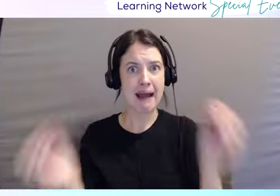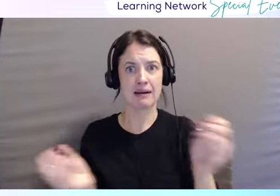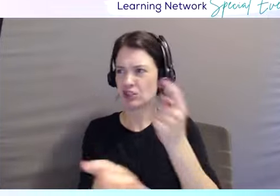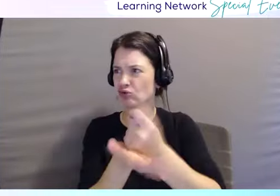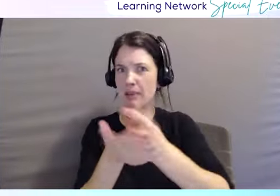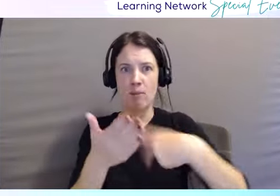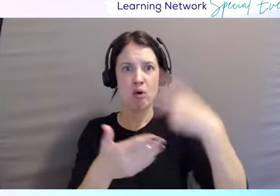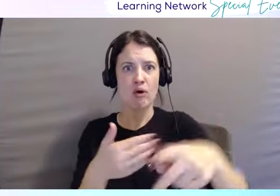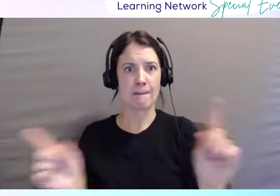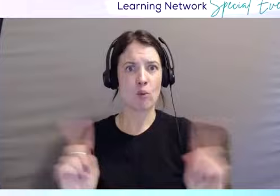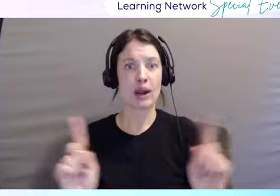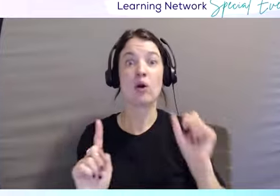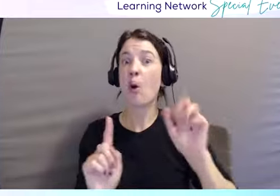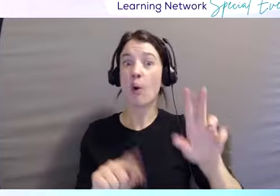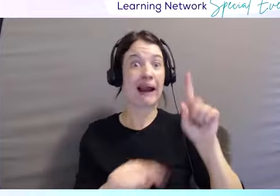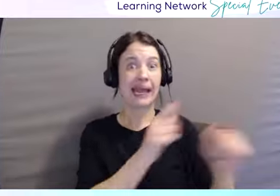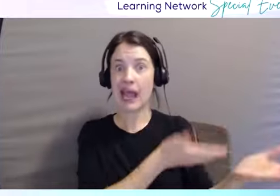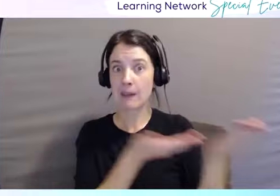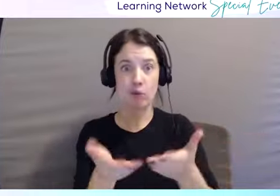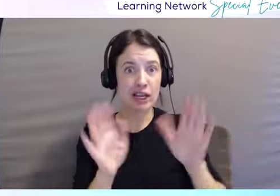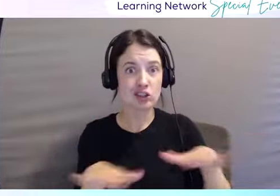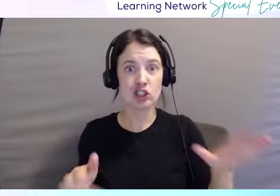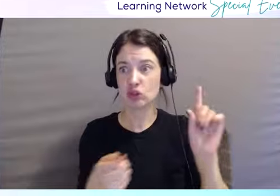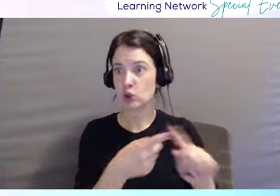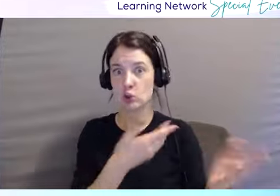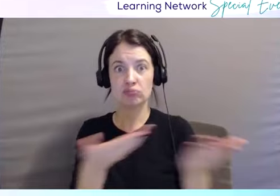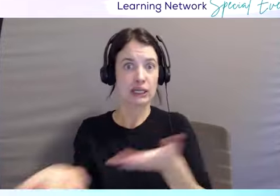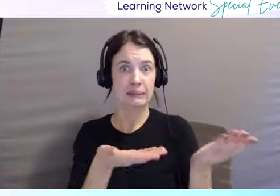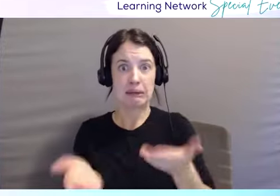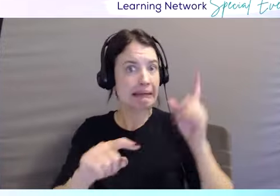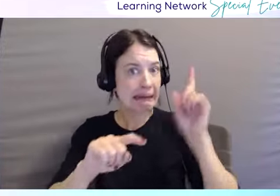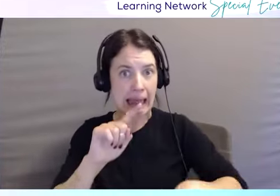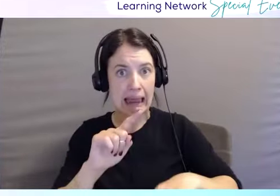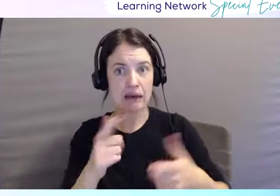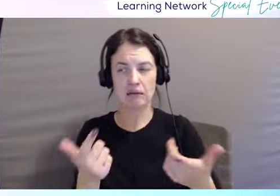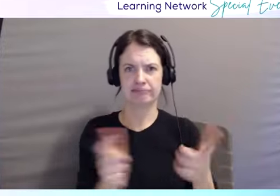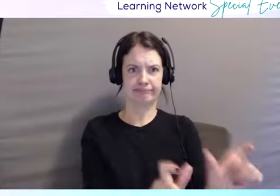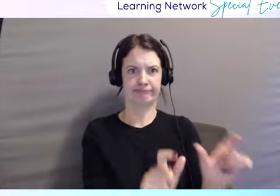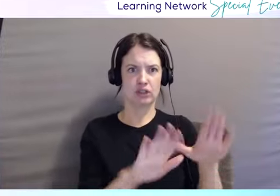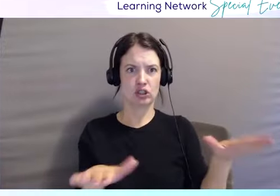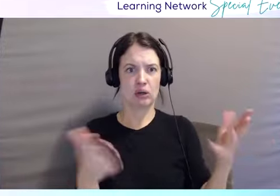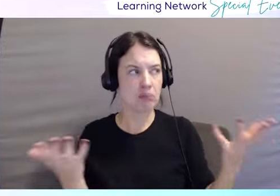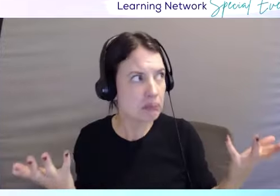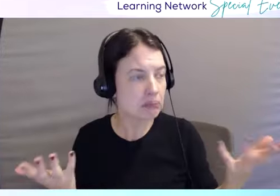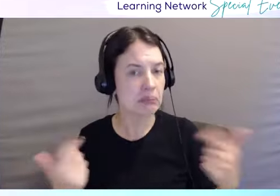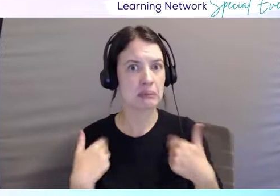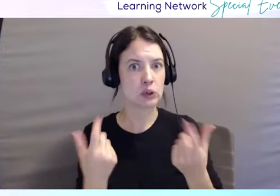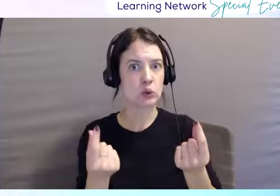are child friendly, which is a significant problem still, and therefore a proof of treatment completion by them